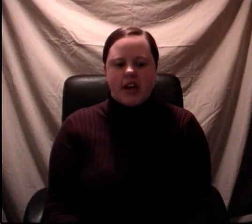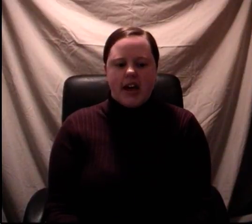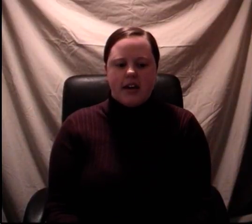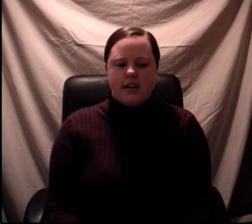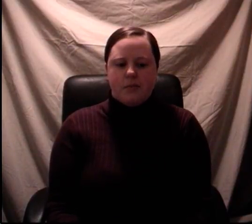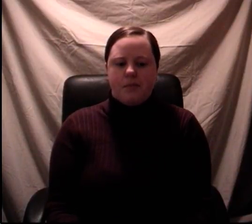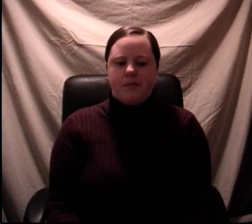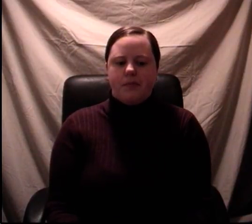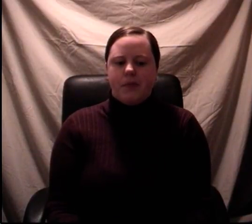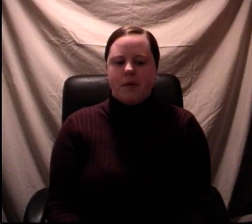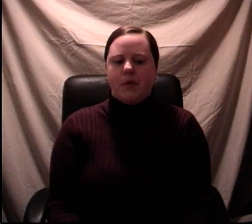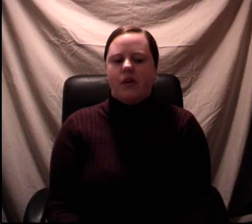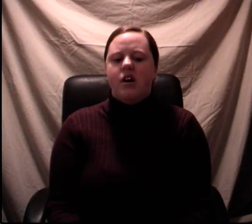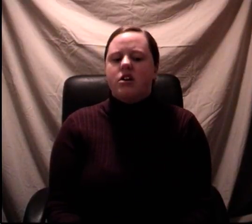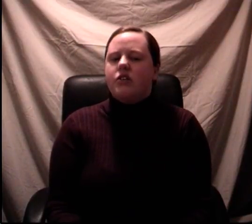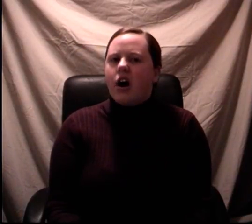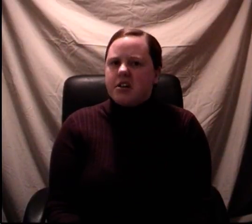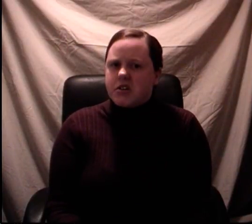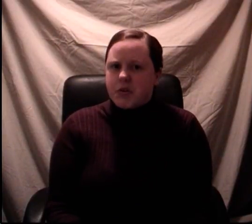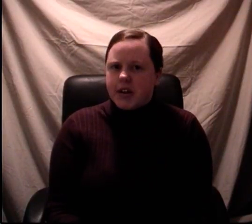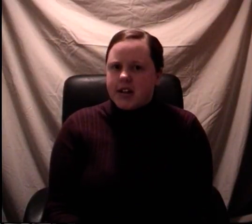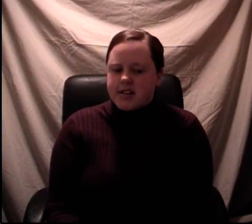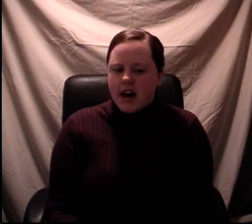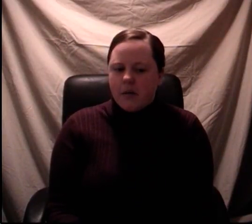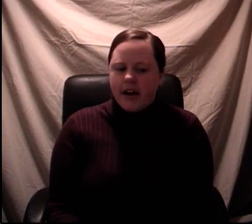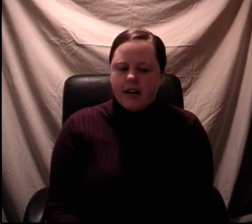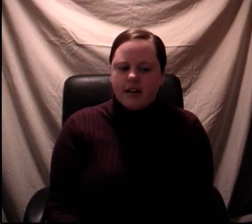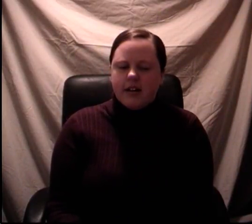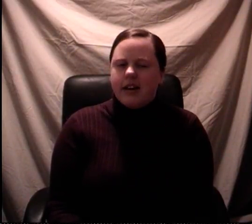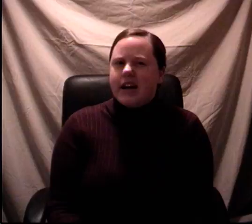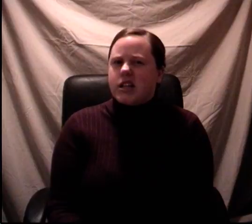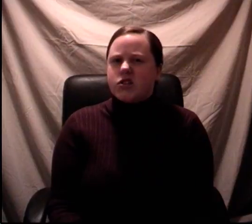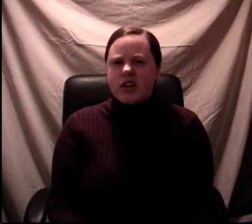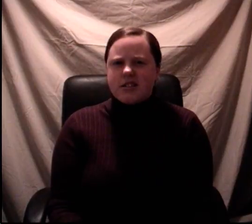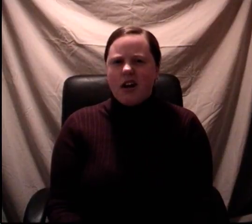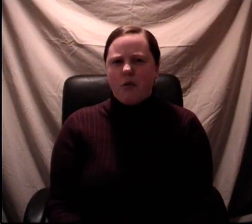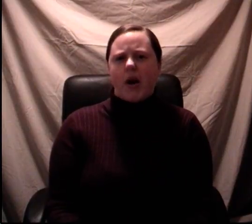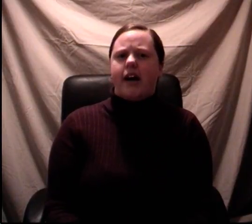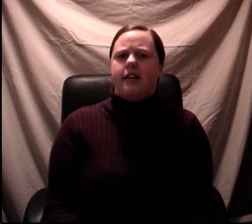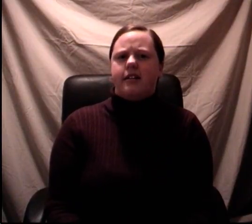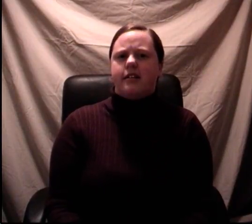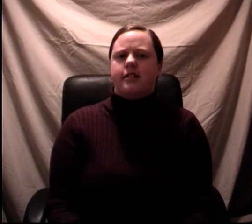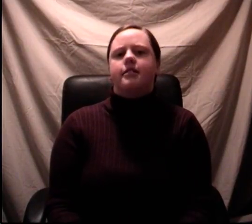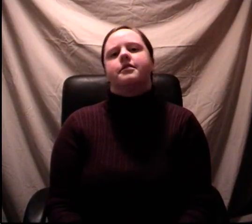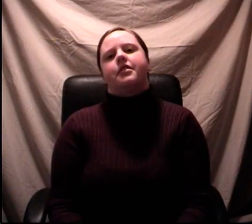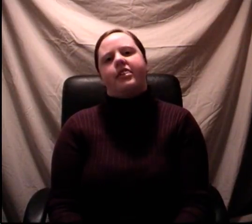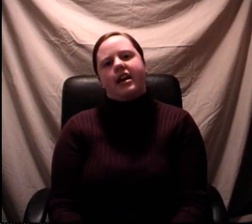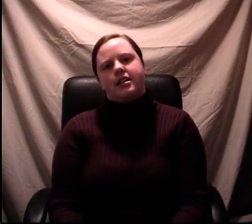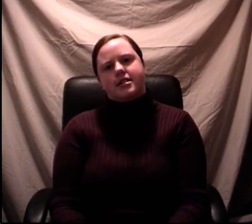educate people not to treat us that way. It's just not right. Thanks.